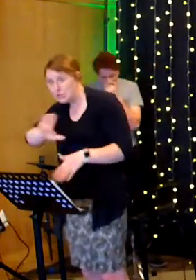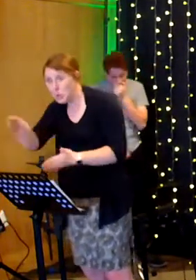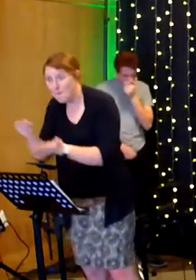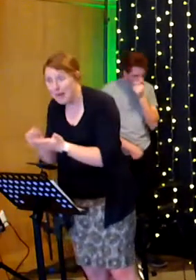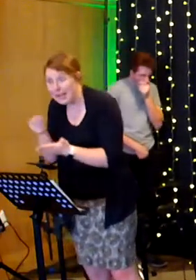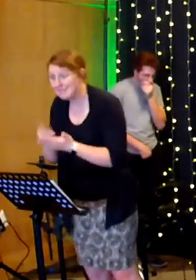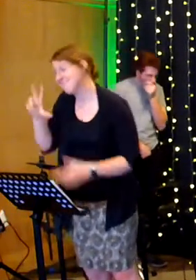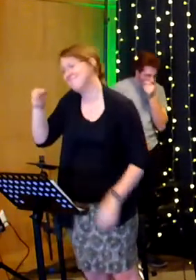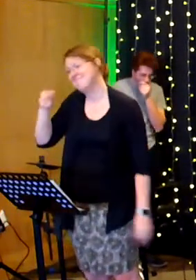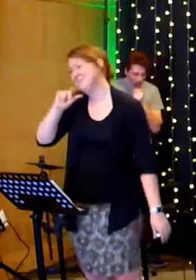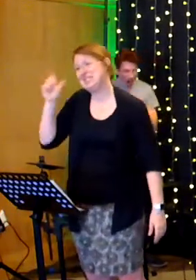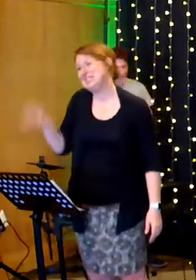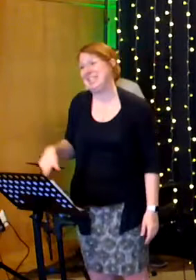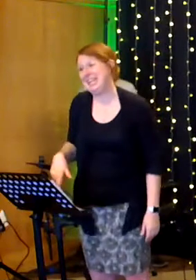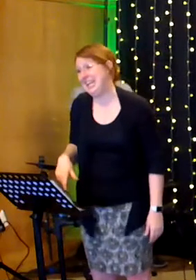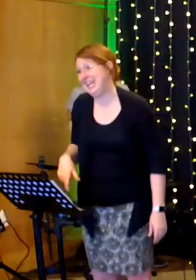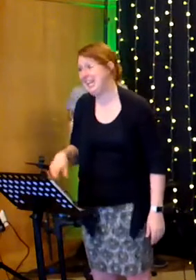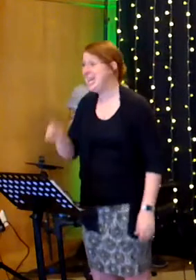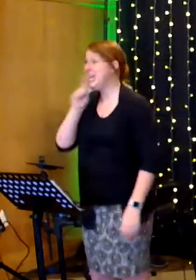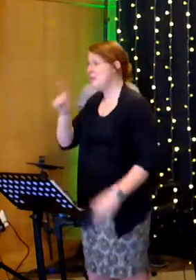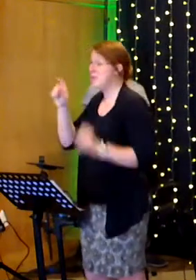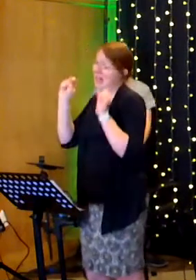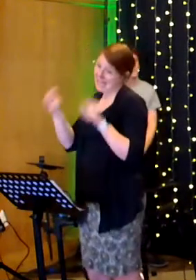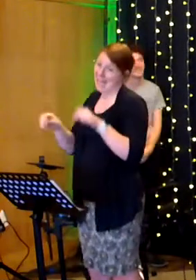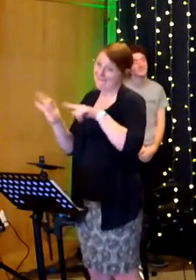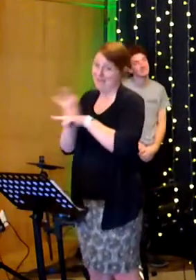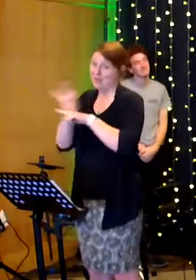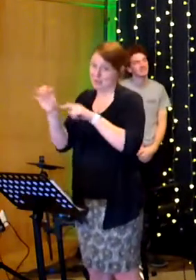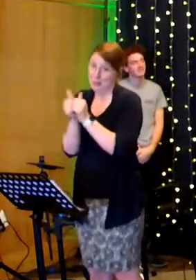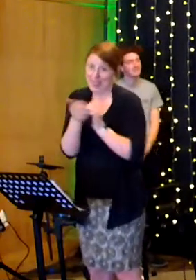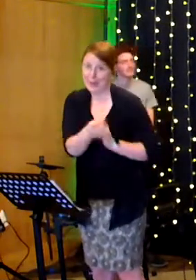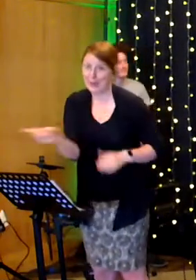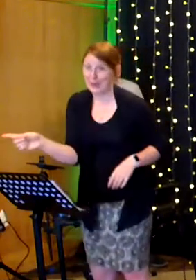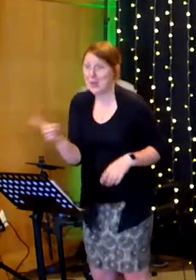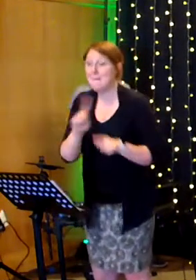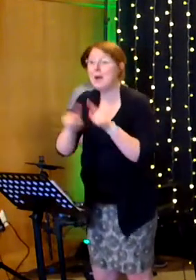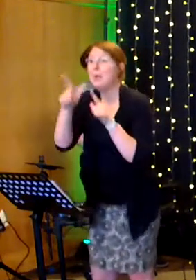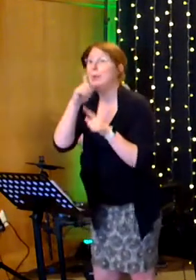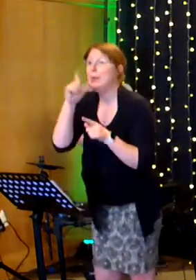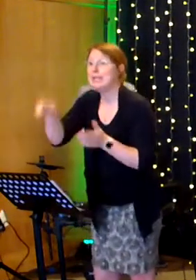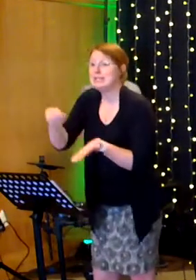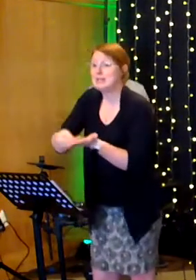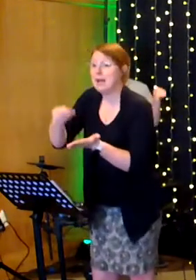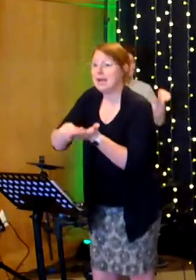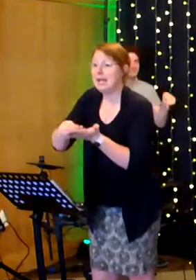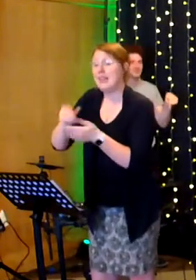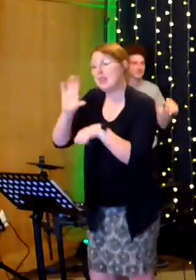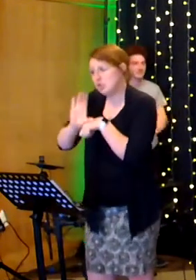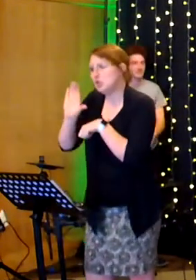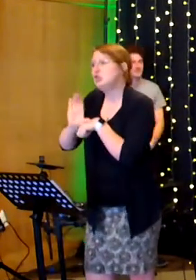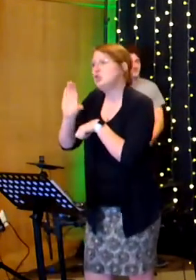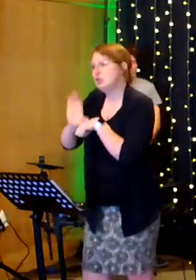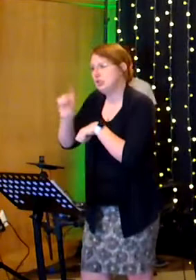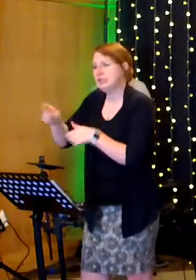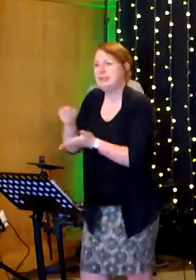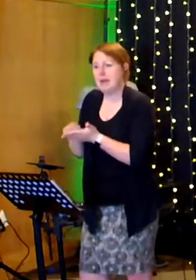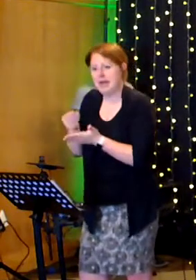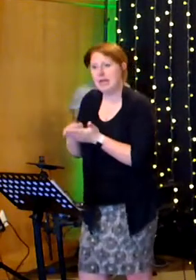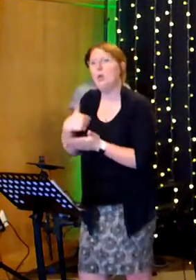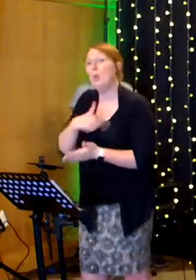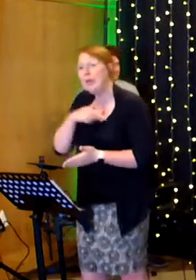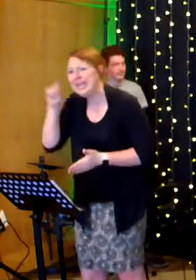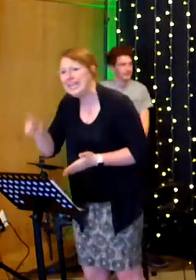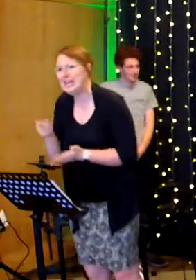really doesn't. He's pretty self-sufficient. But who does need the money? The church needs the money. We need the